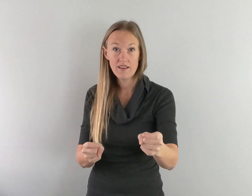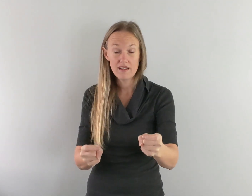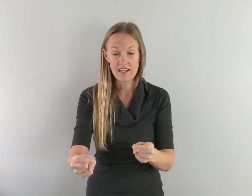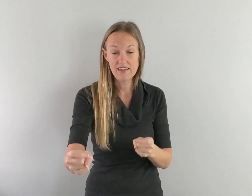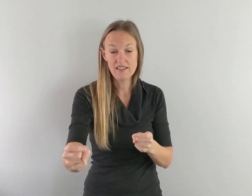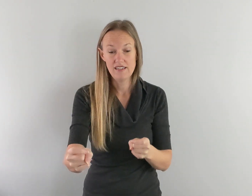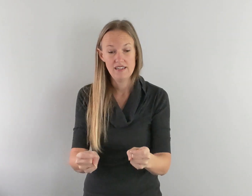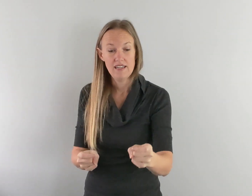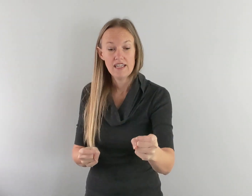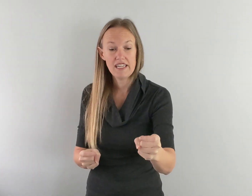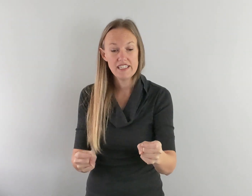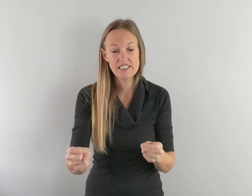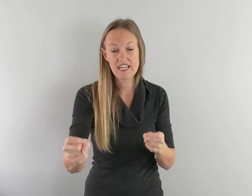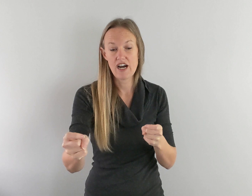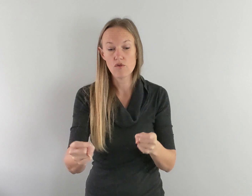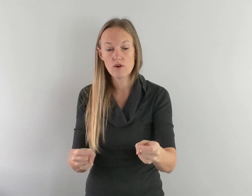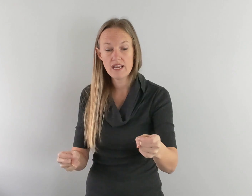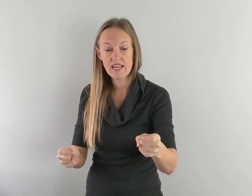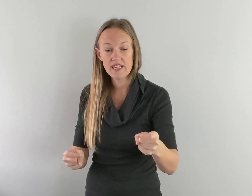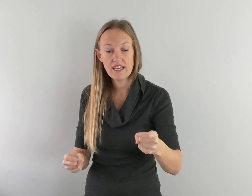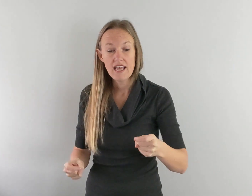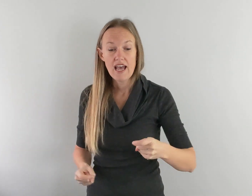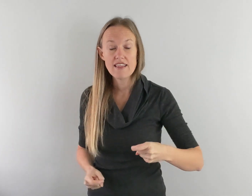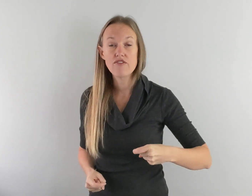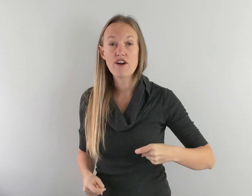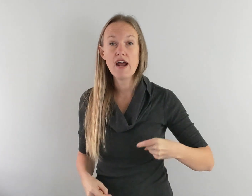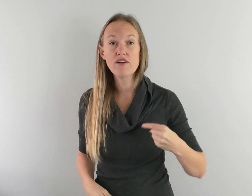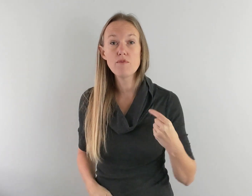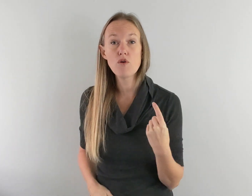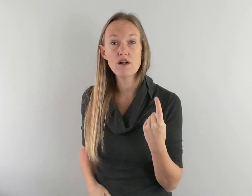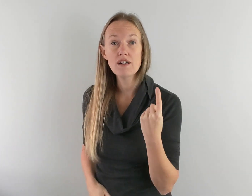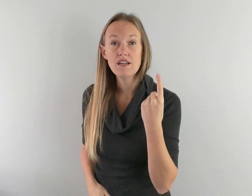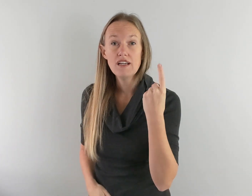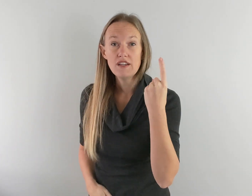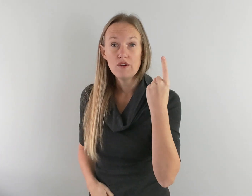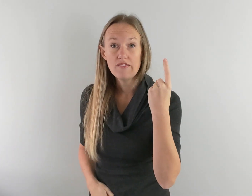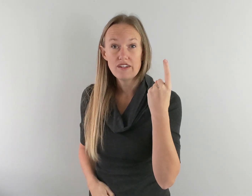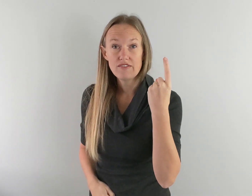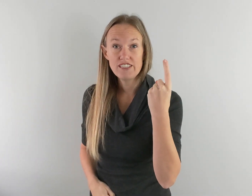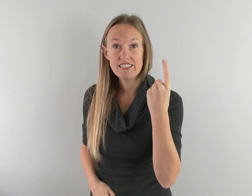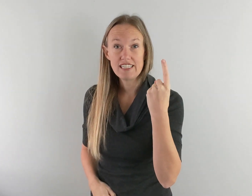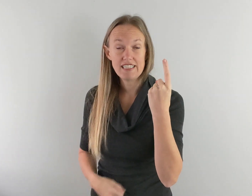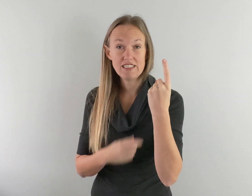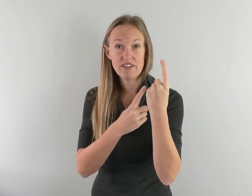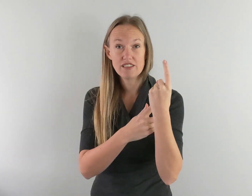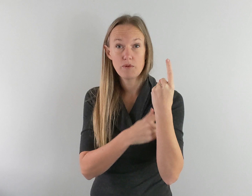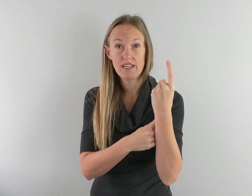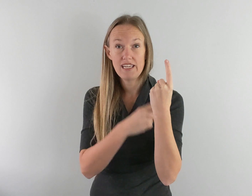Okay, He shall reign, and then forevermore, you have your fist like this, fingers pointing